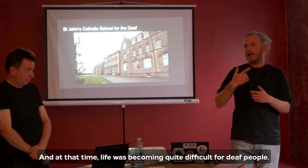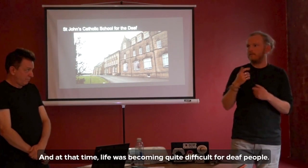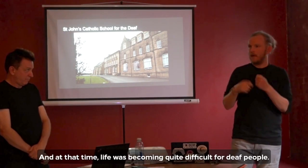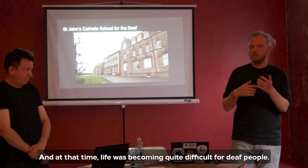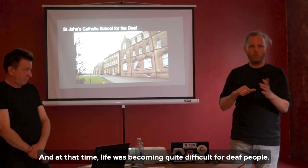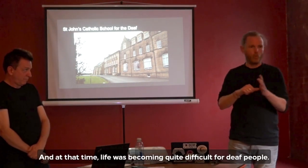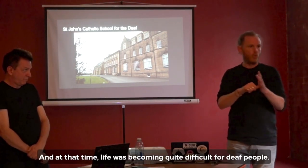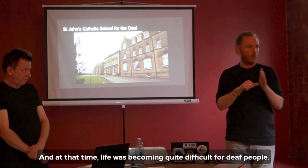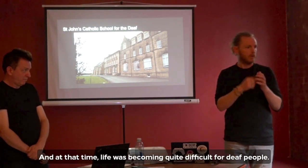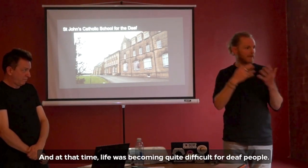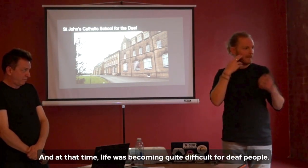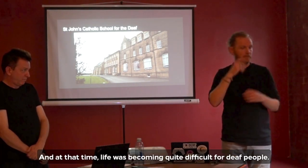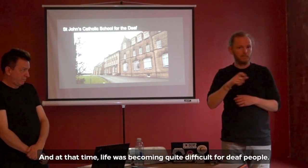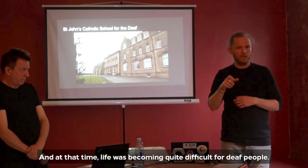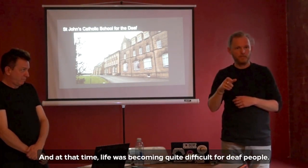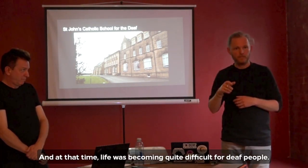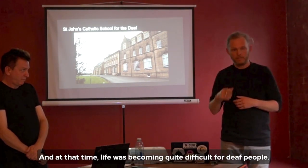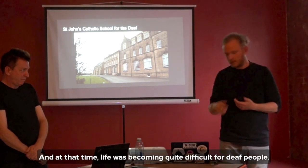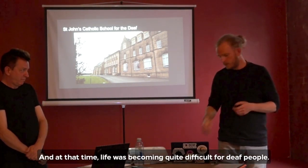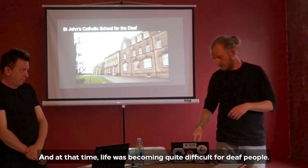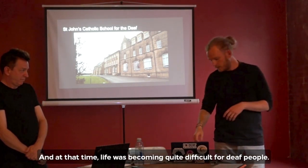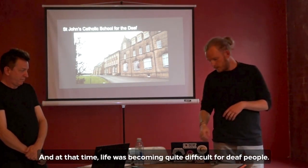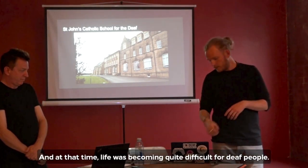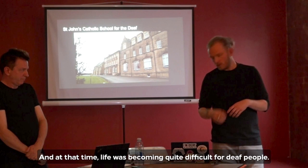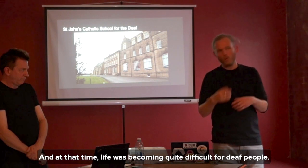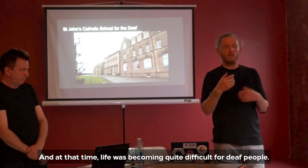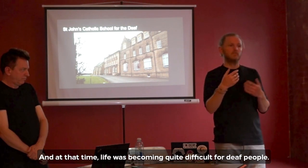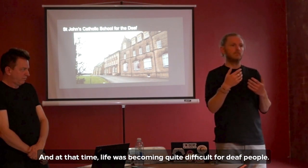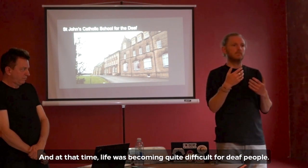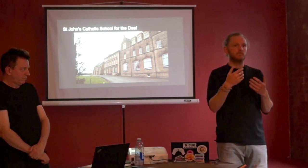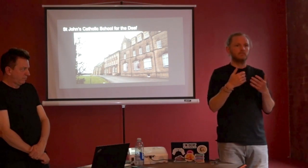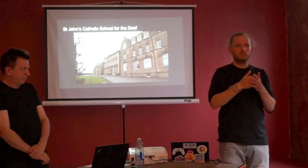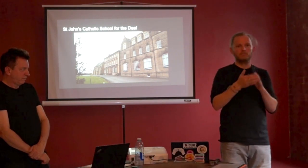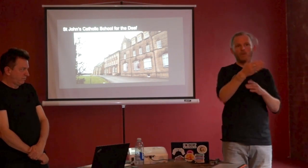Catholic. And at that time, life was becoming quite difficult for deaf people.